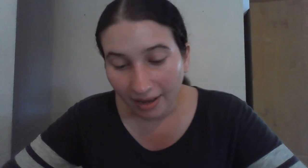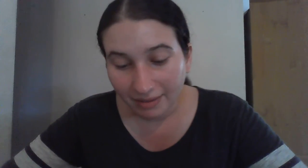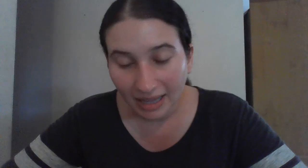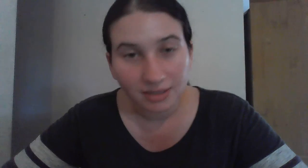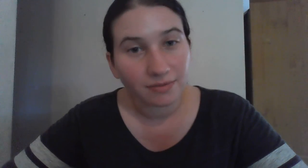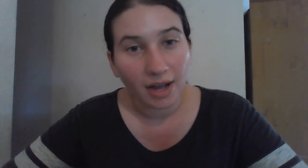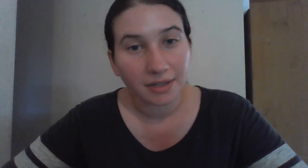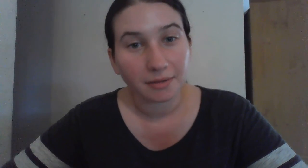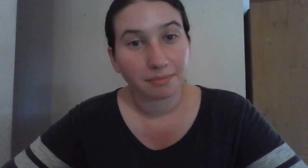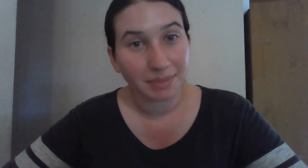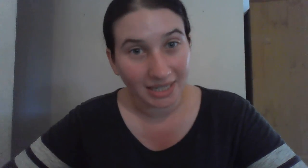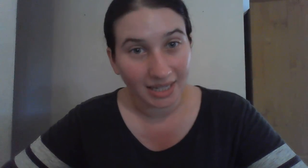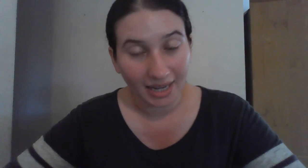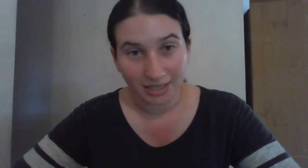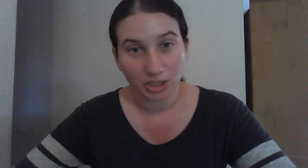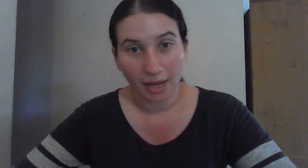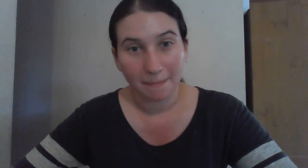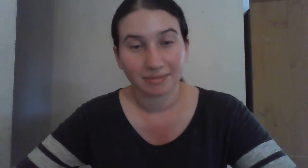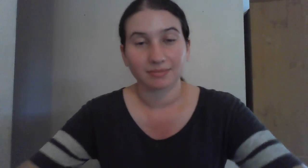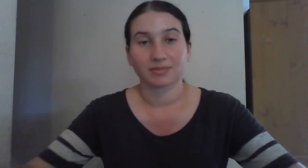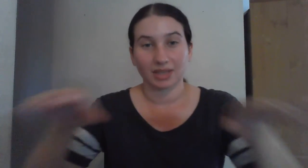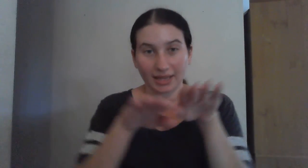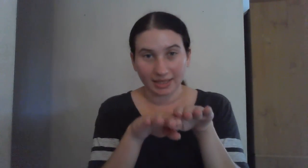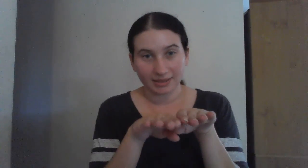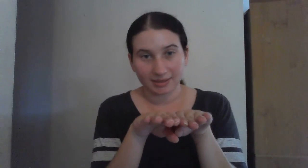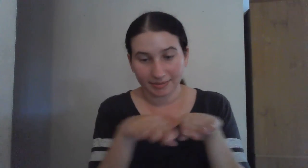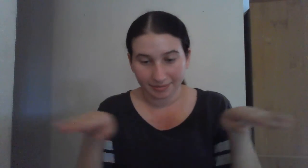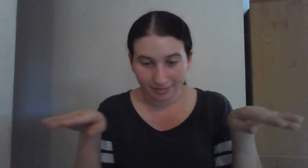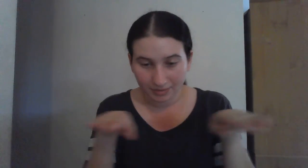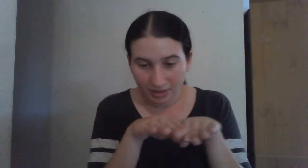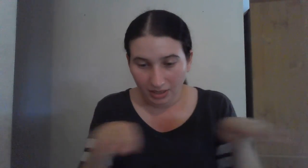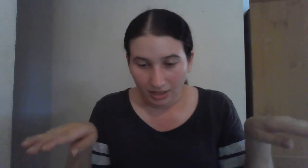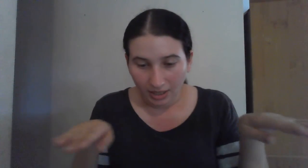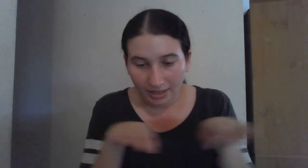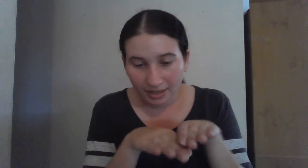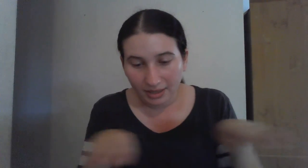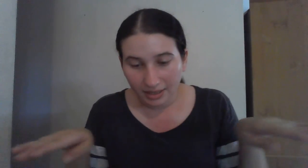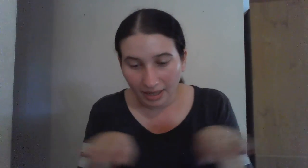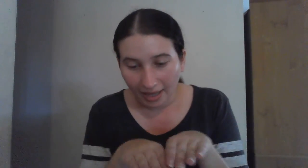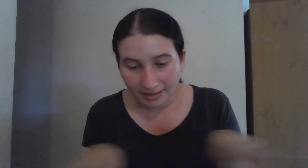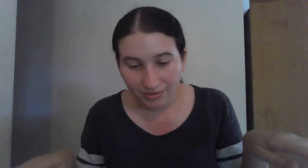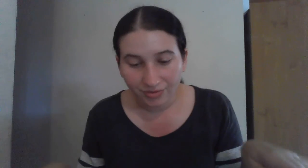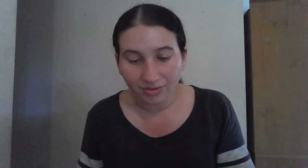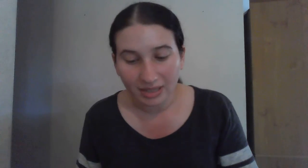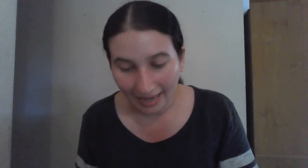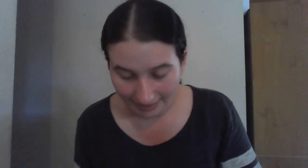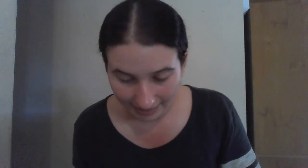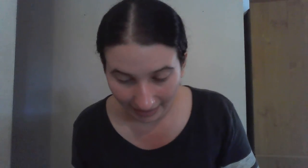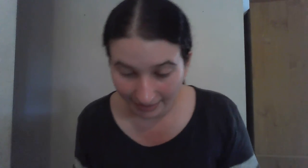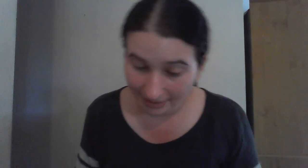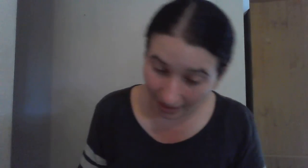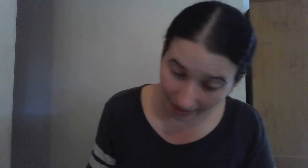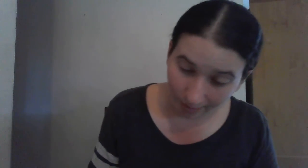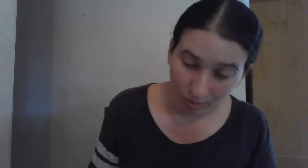have classifier B, hand shape, like this. Anything that is flat, like a table,